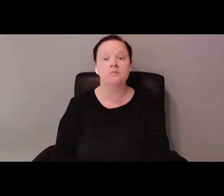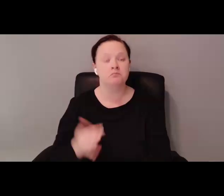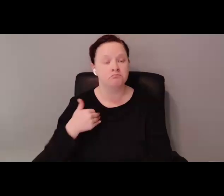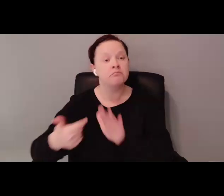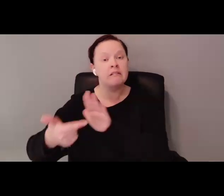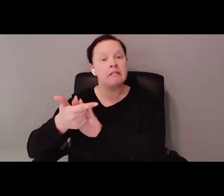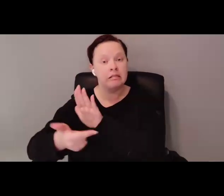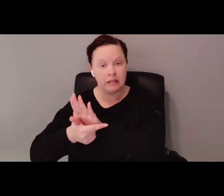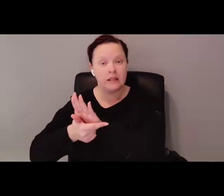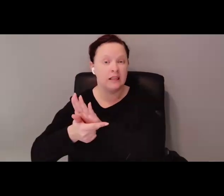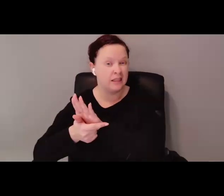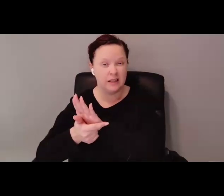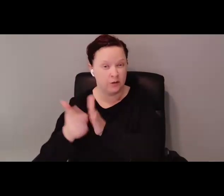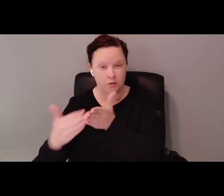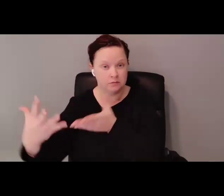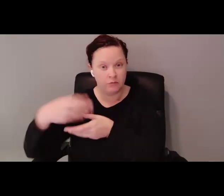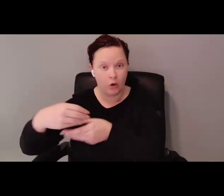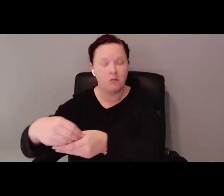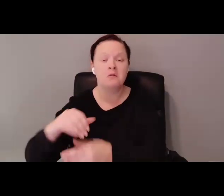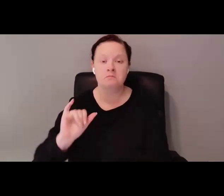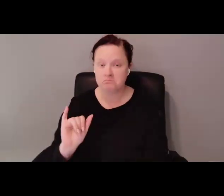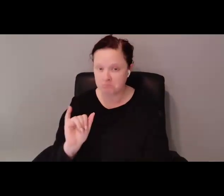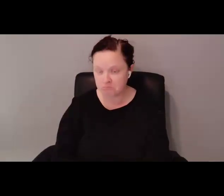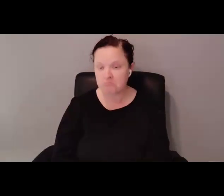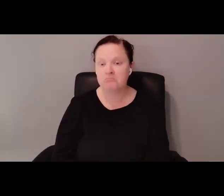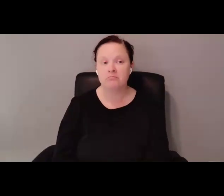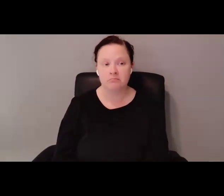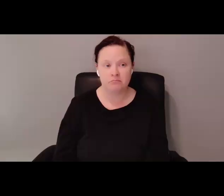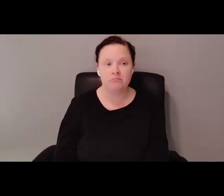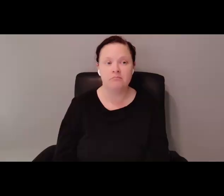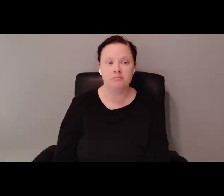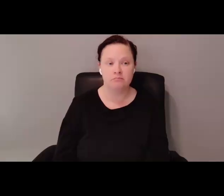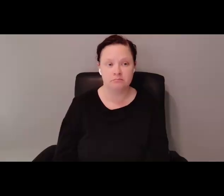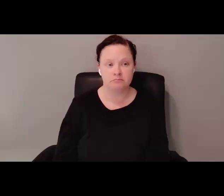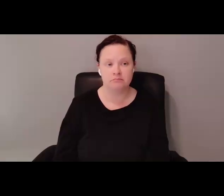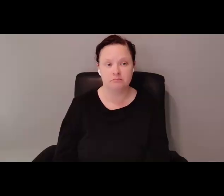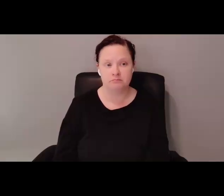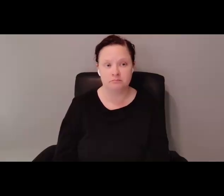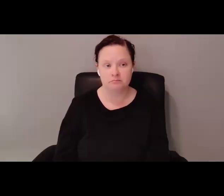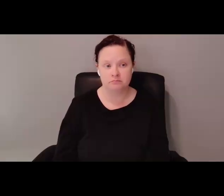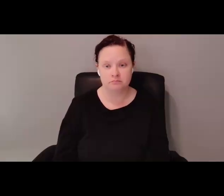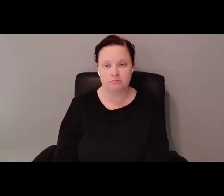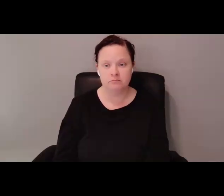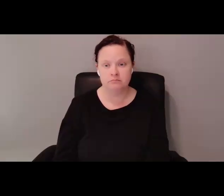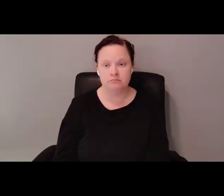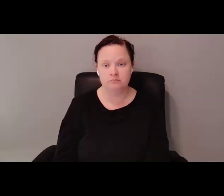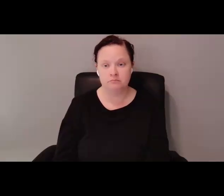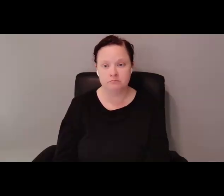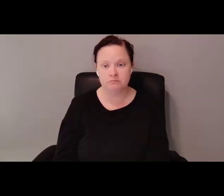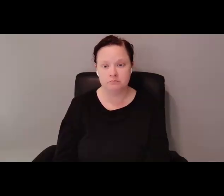that's a good point. So let's see.